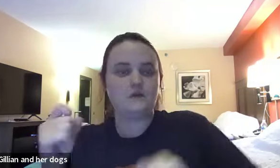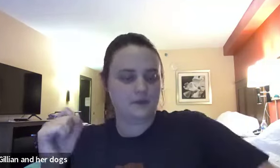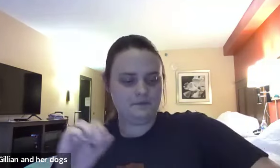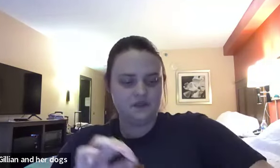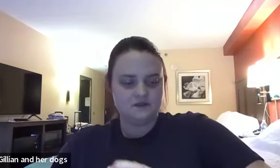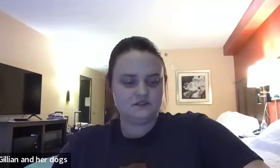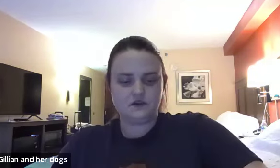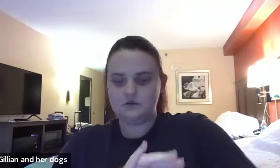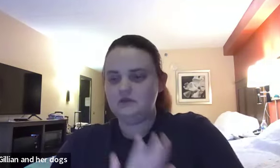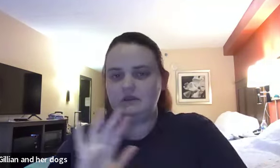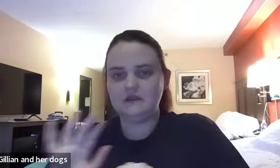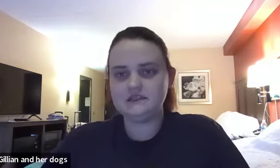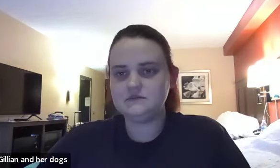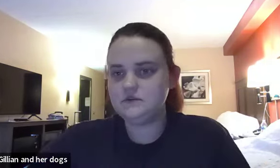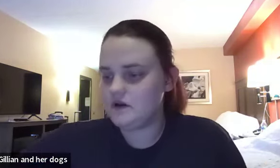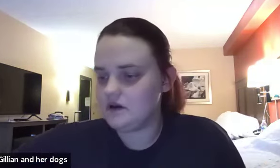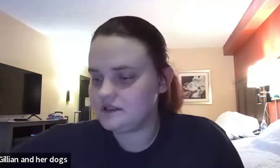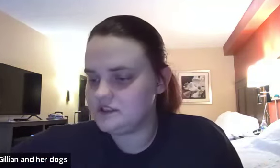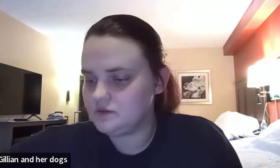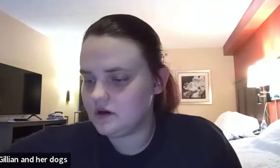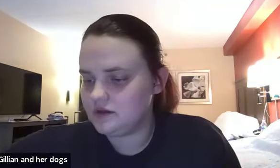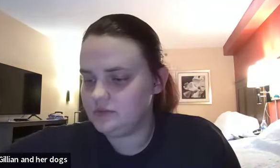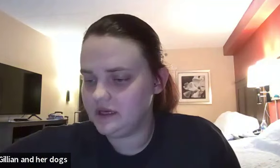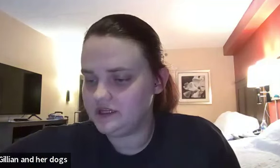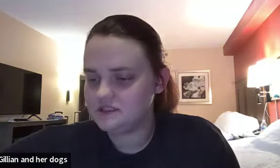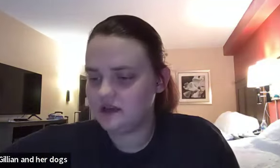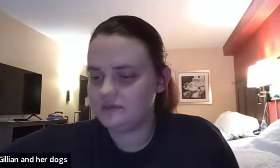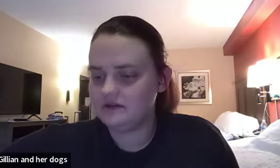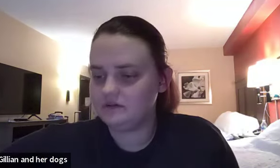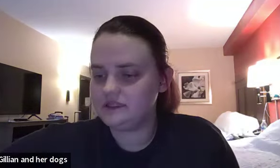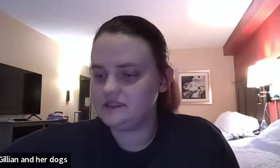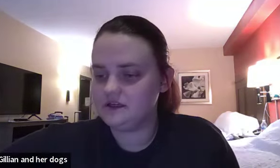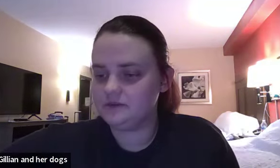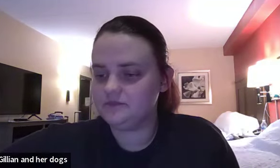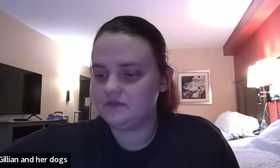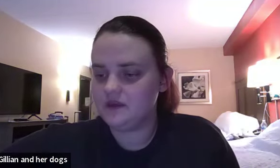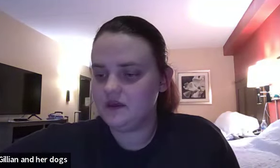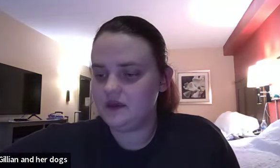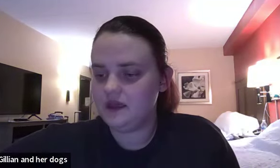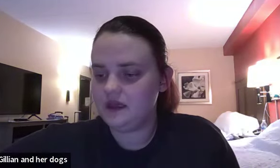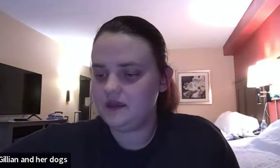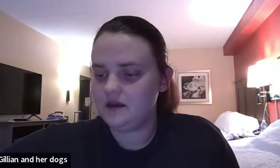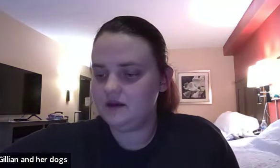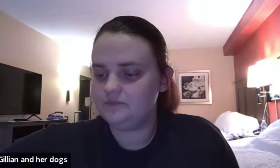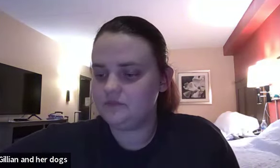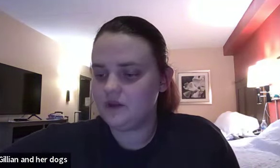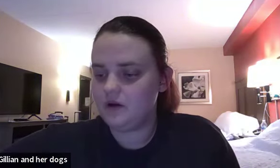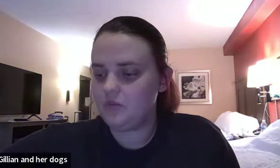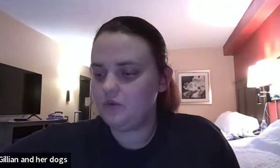Okay, so let's move on to our occupations. Gotta get my little list here. And what we'll do